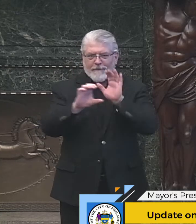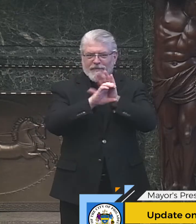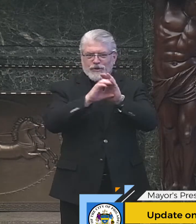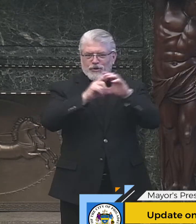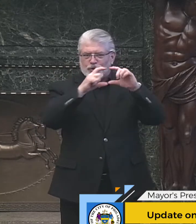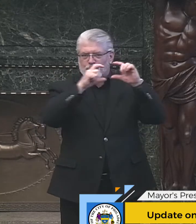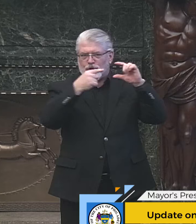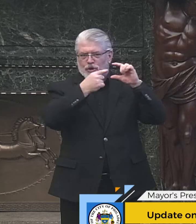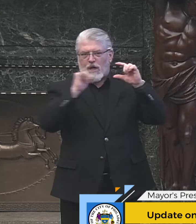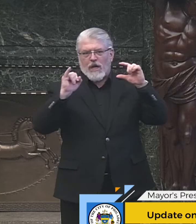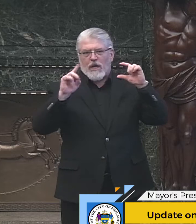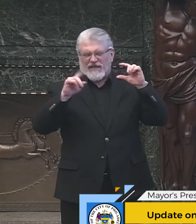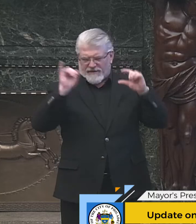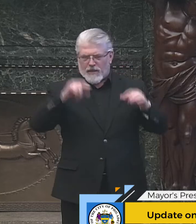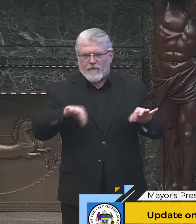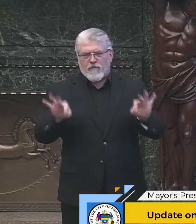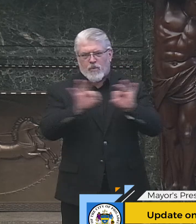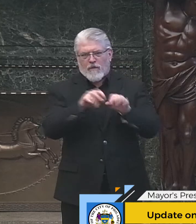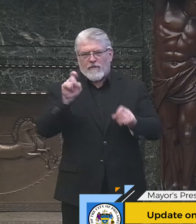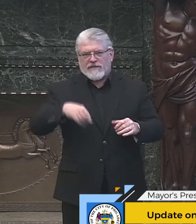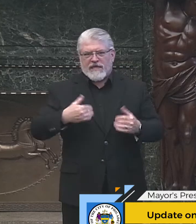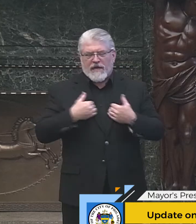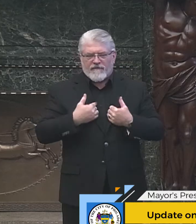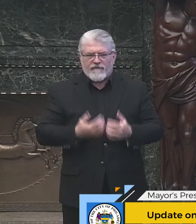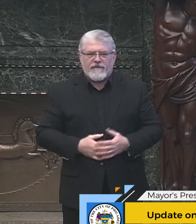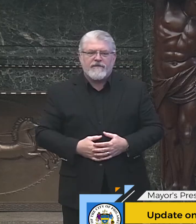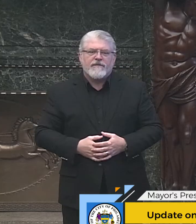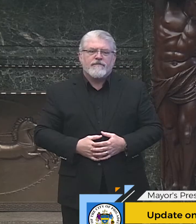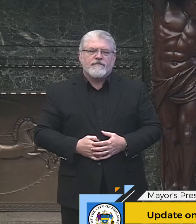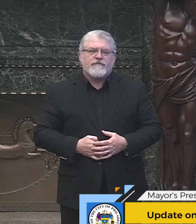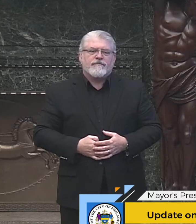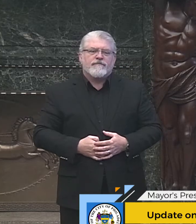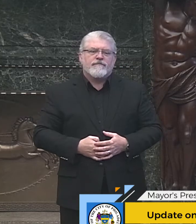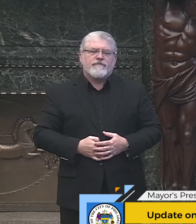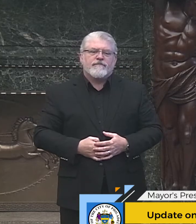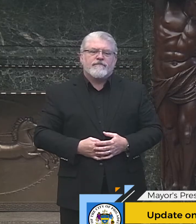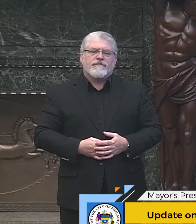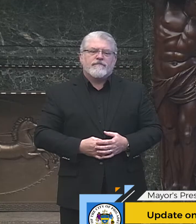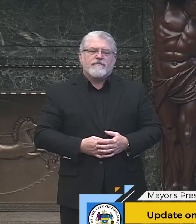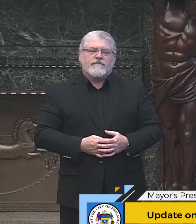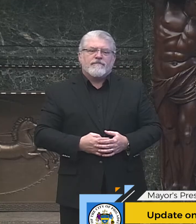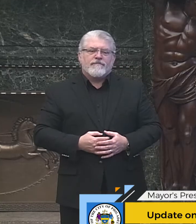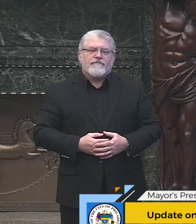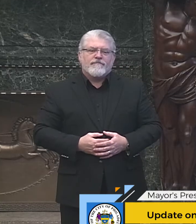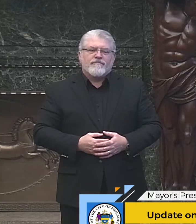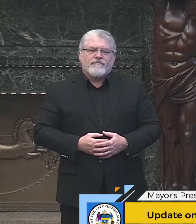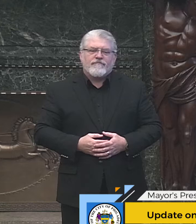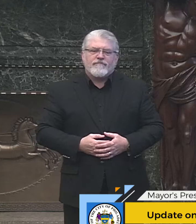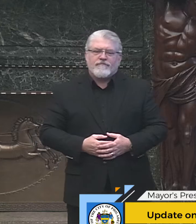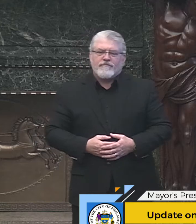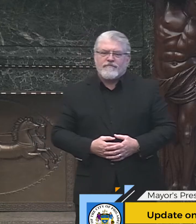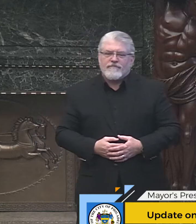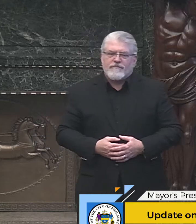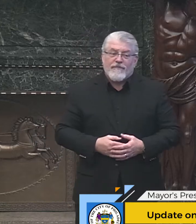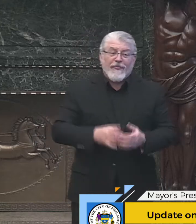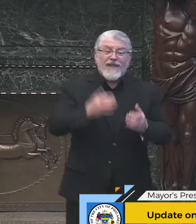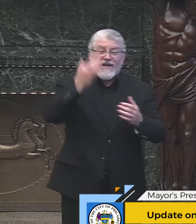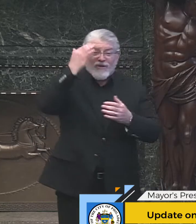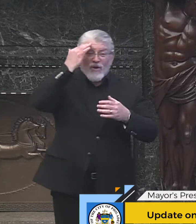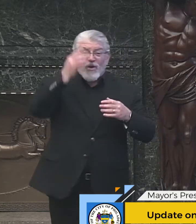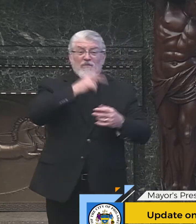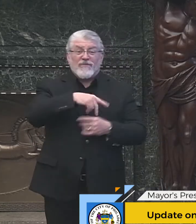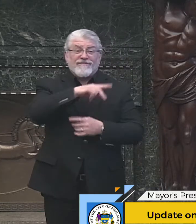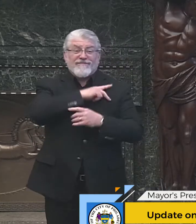there is a shortage in the city, in the state, and in the nation of personal protective equipment. That's the masks, the face